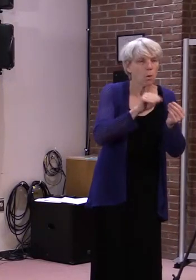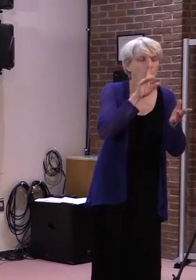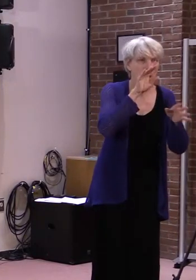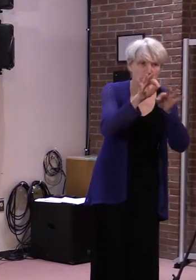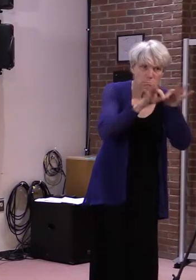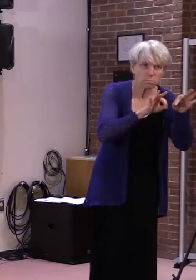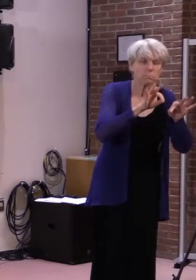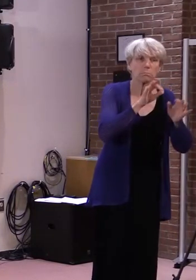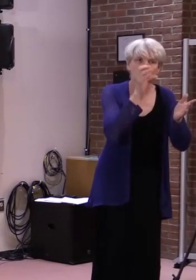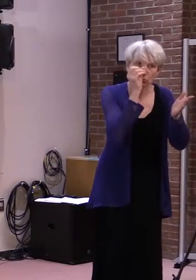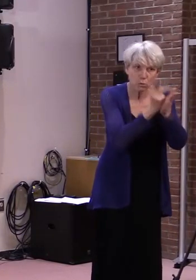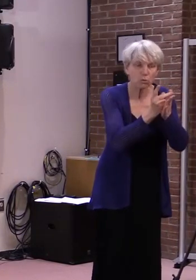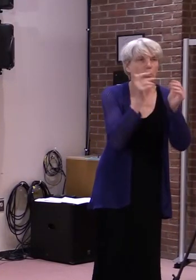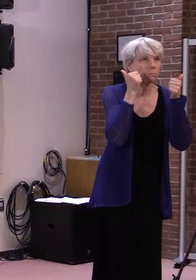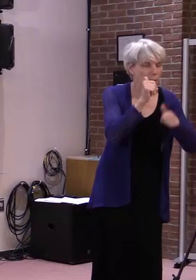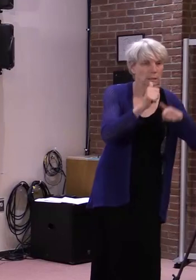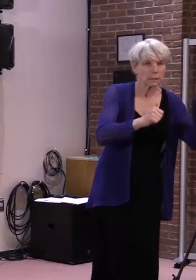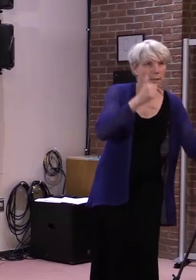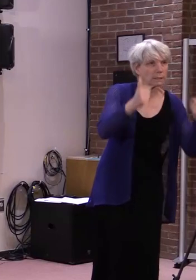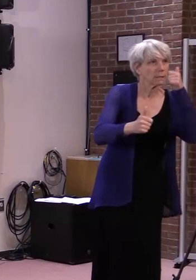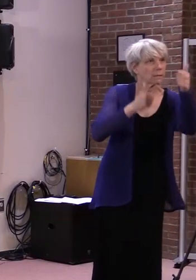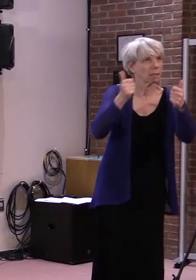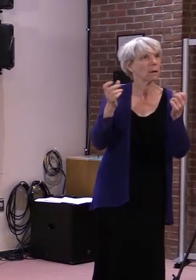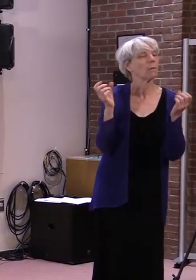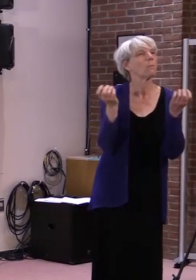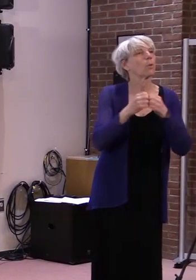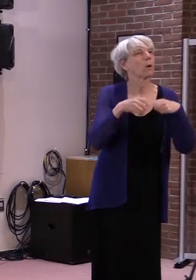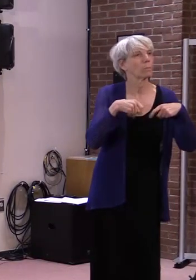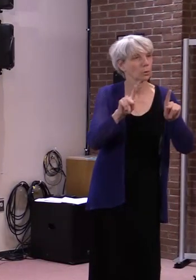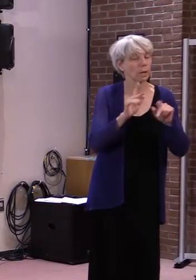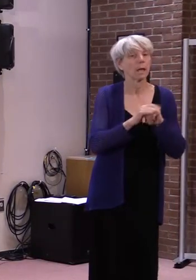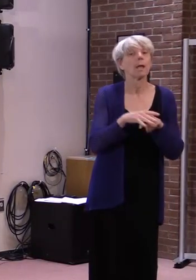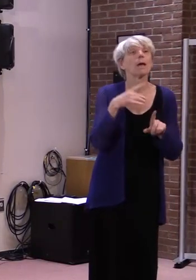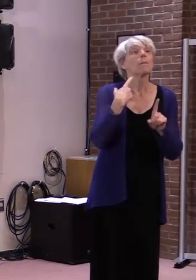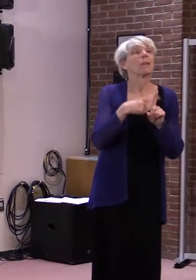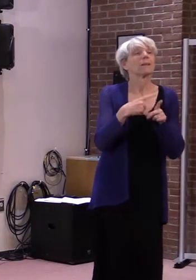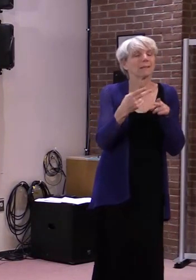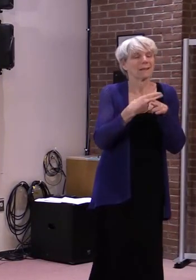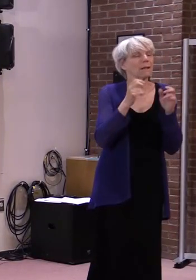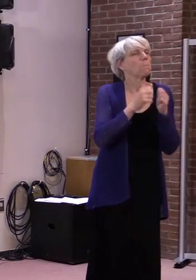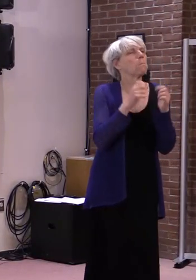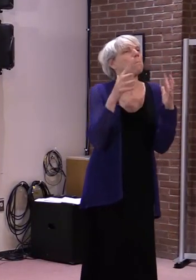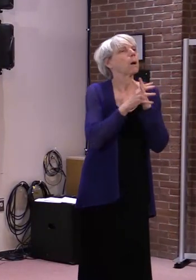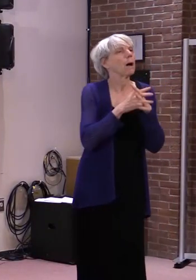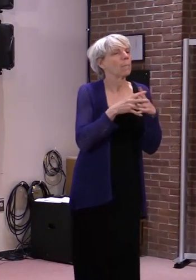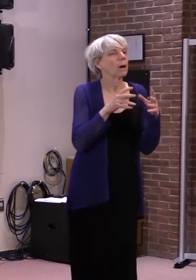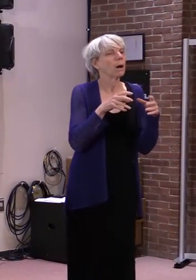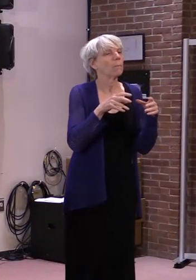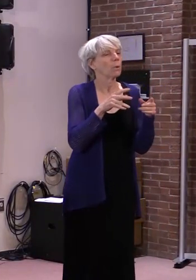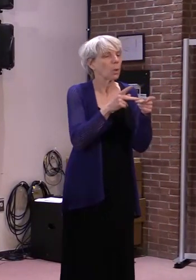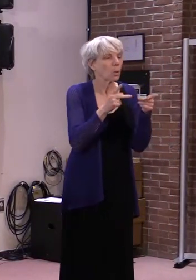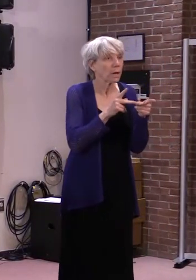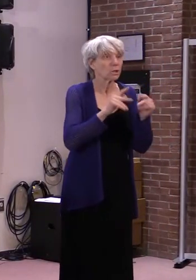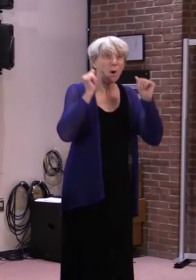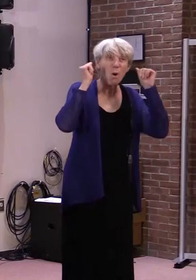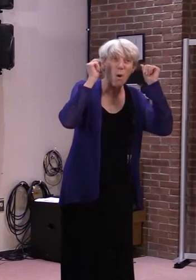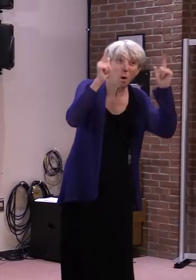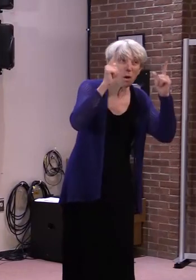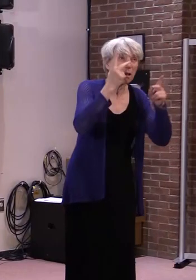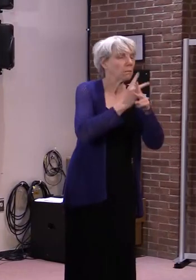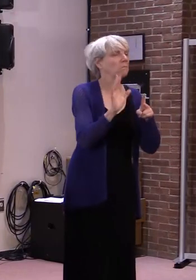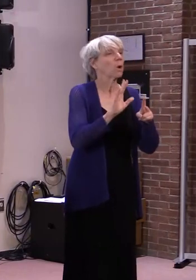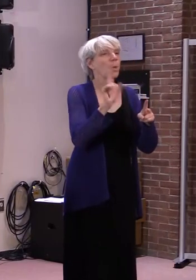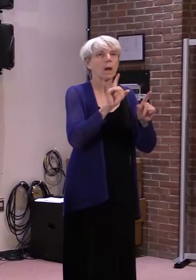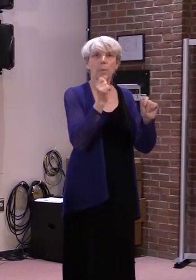the pop-ups, but with a more strategic emphasis going to locations that have been requested and